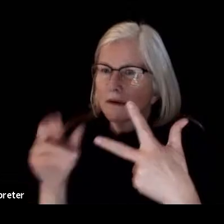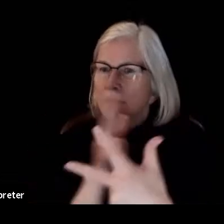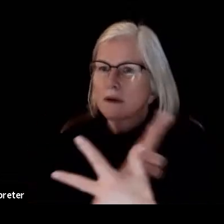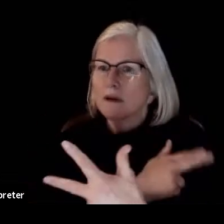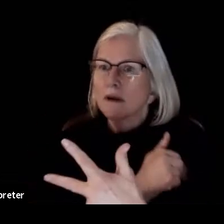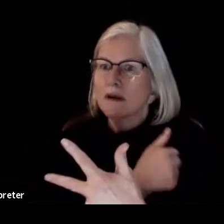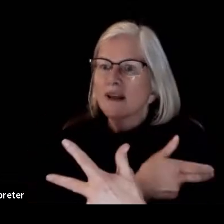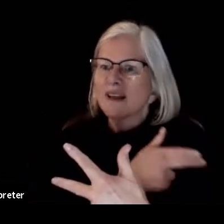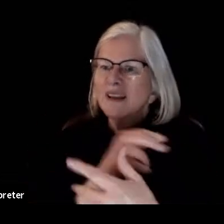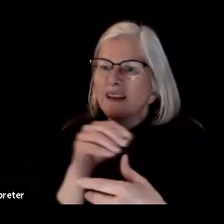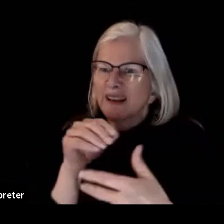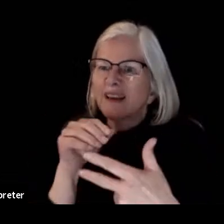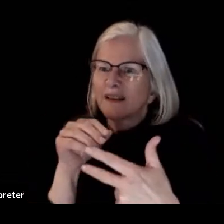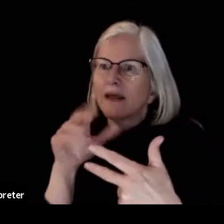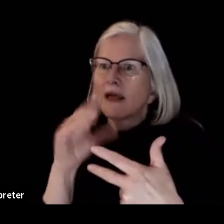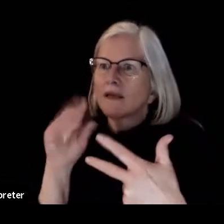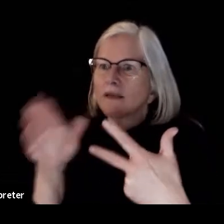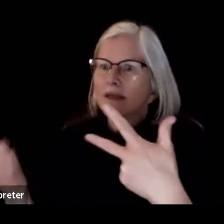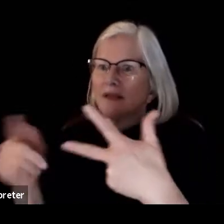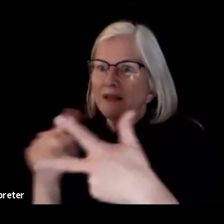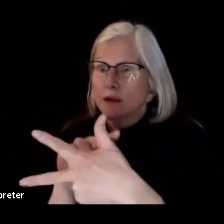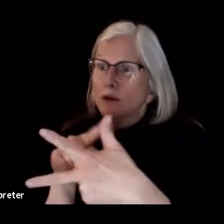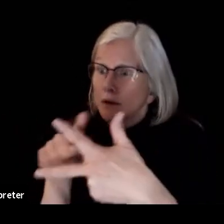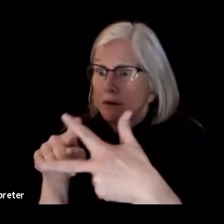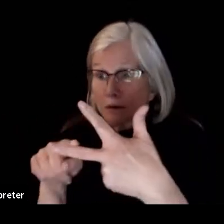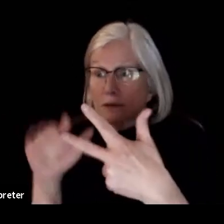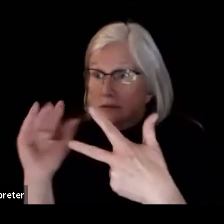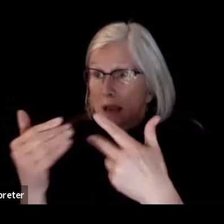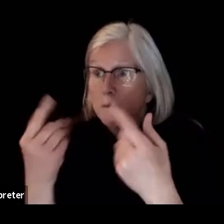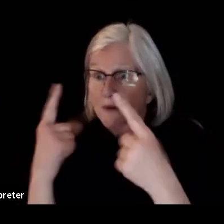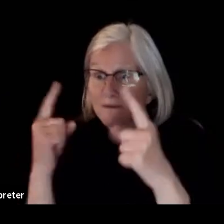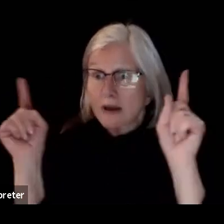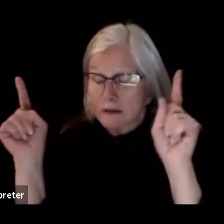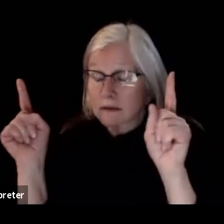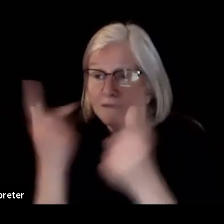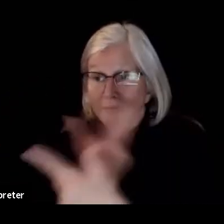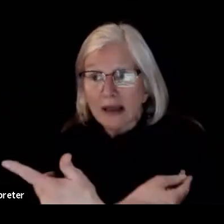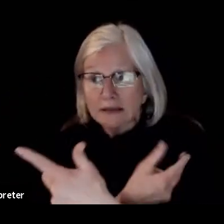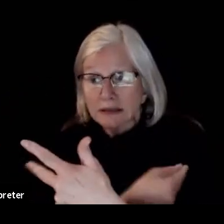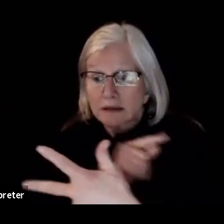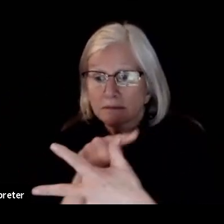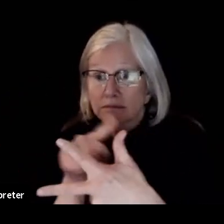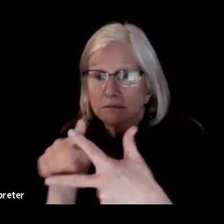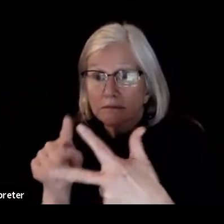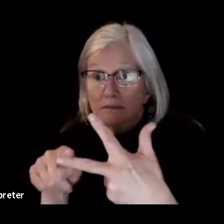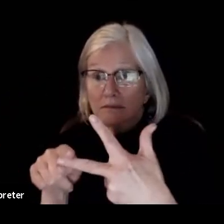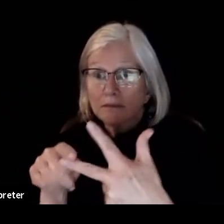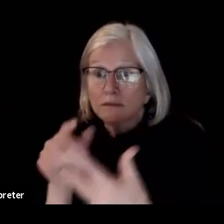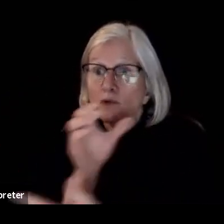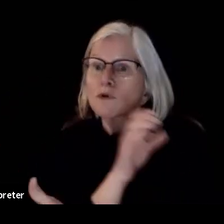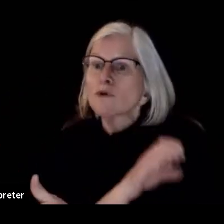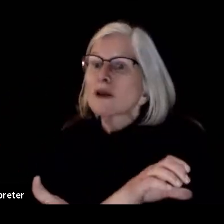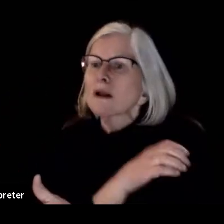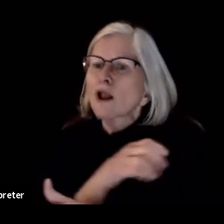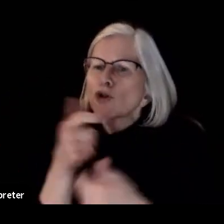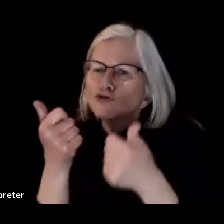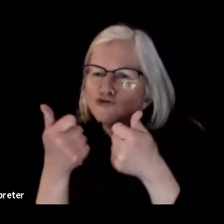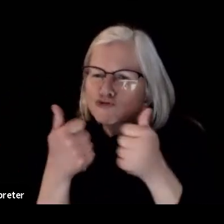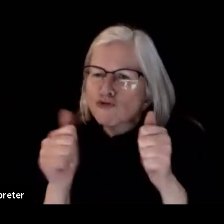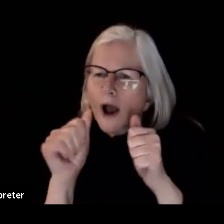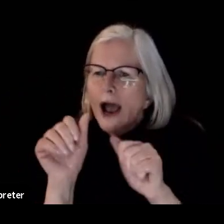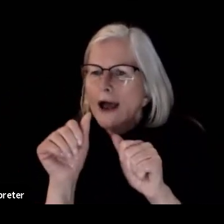effective vaccine. The clinical trials show that protection was